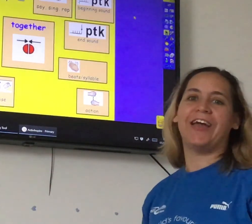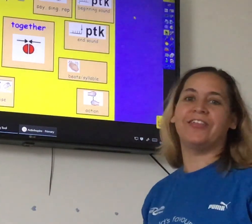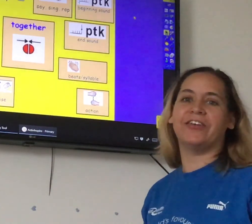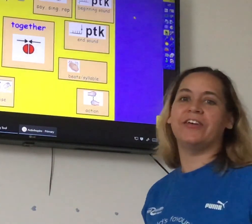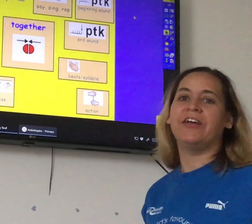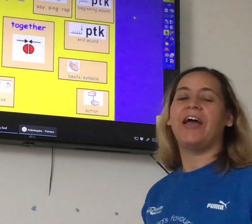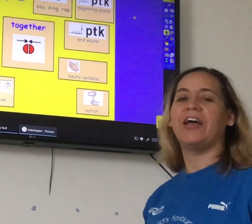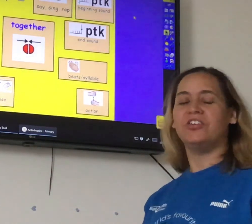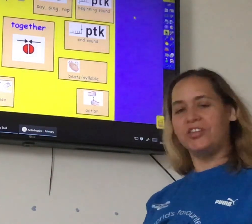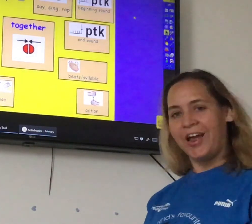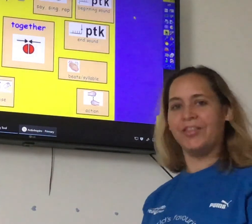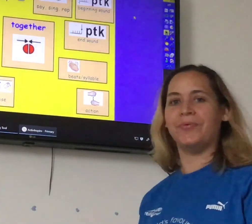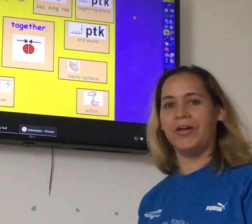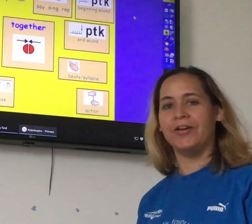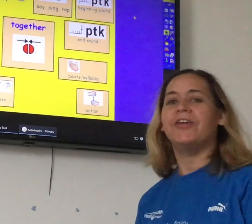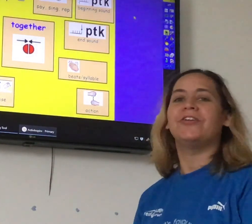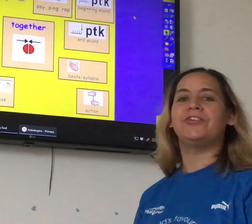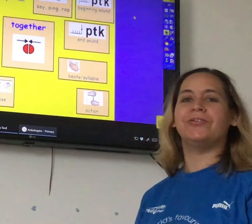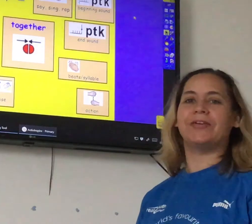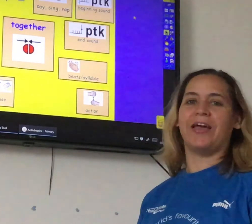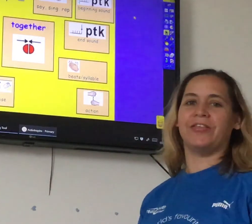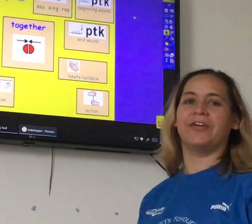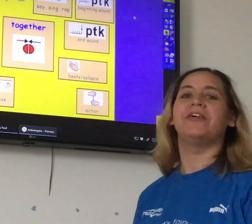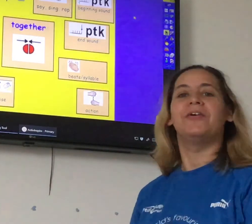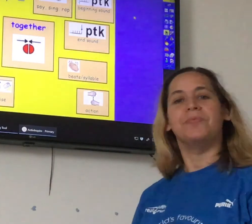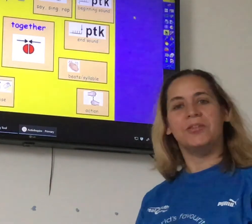together and share the word together with your